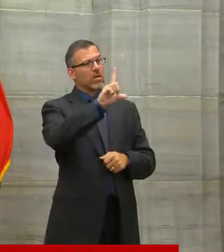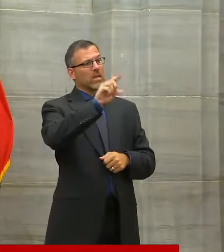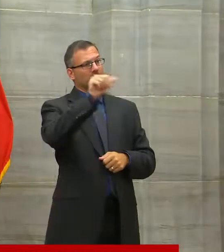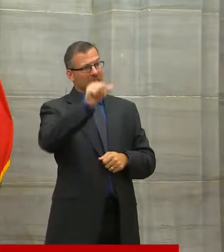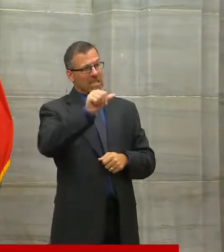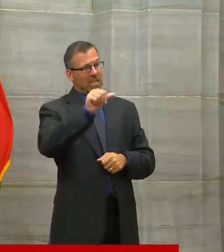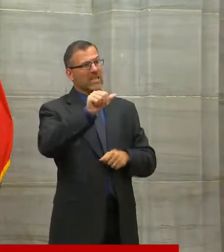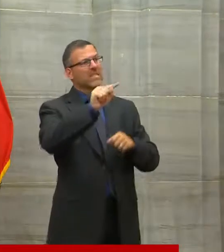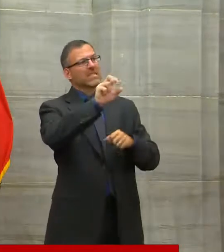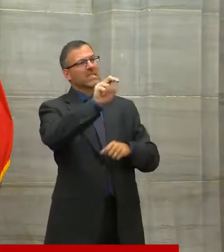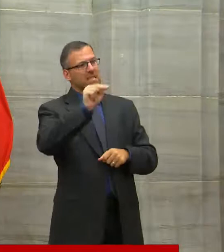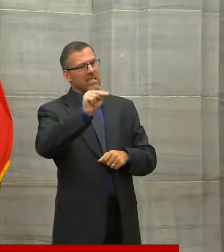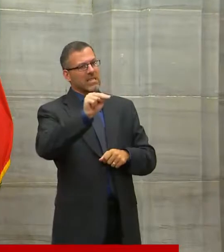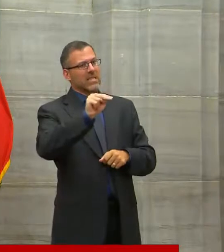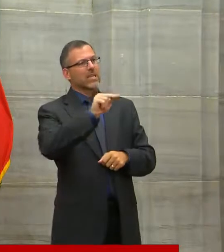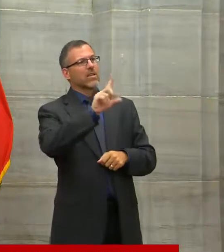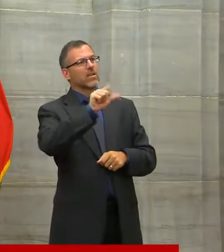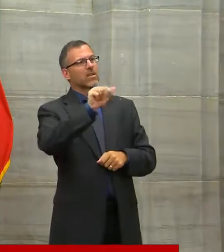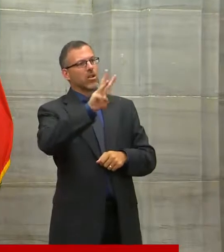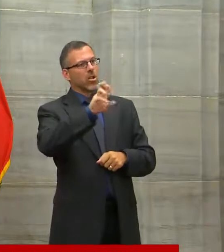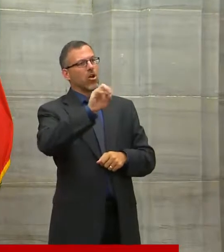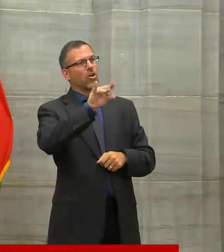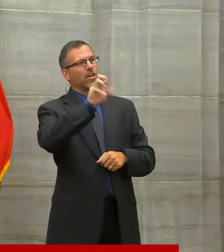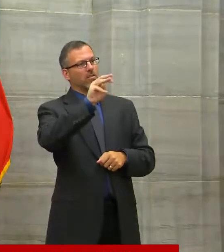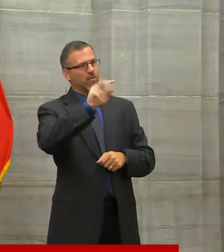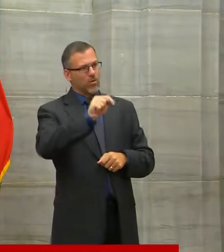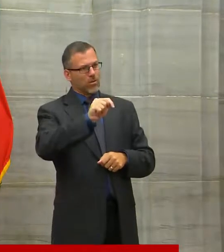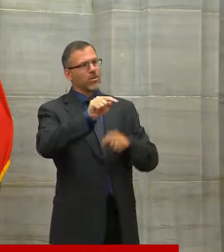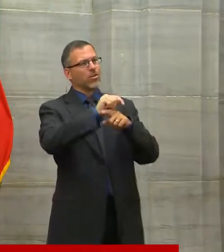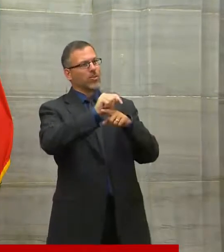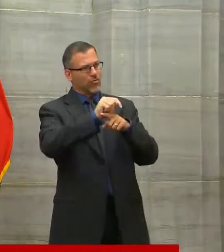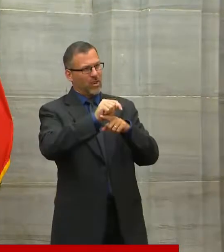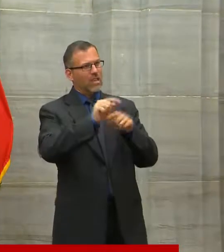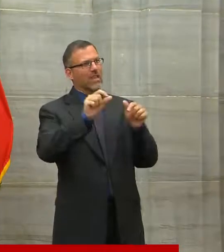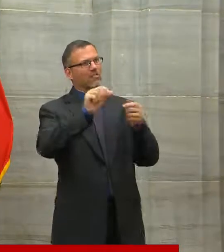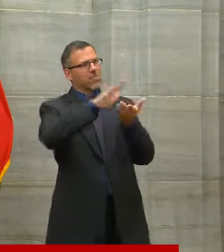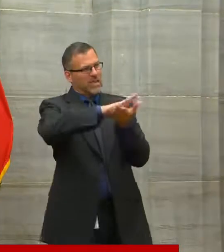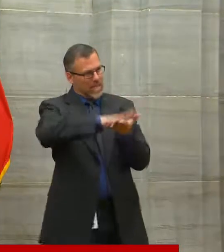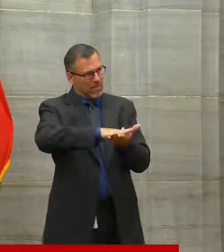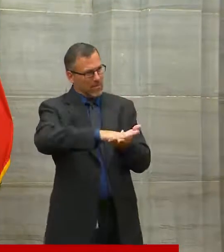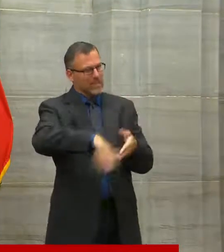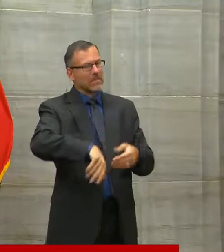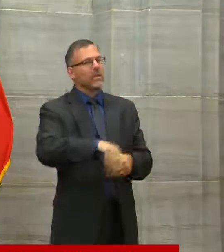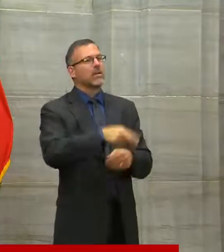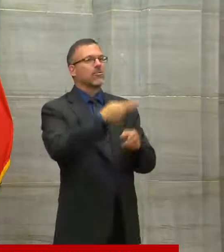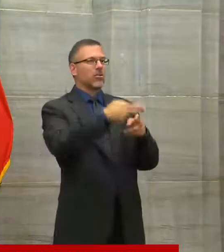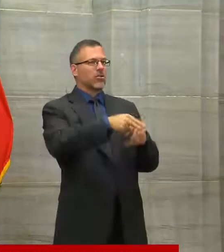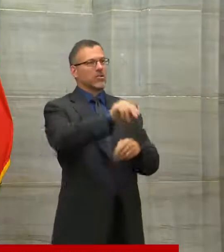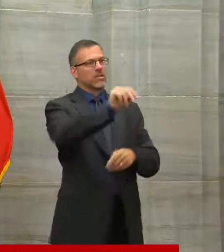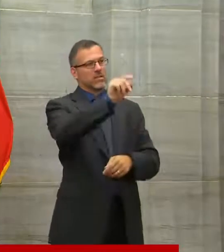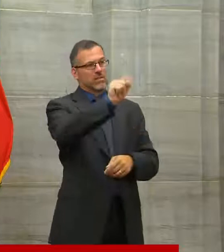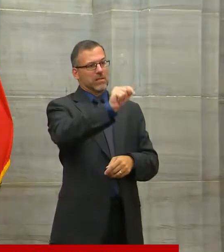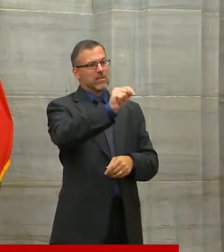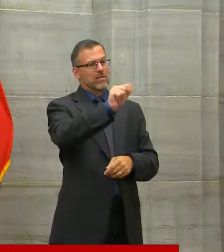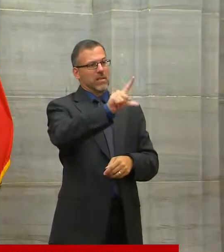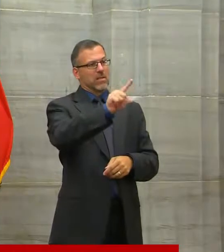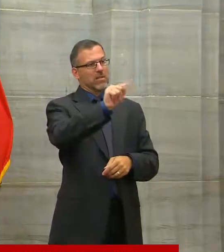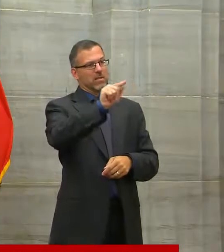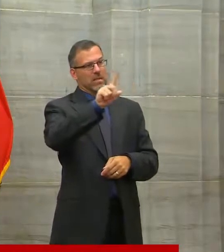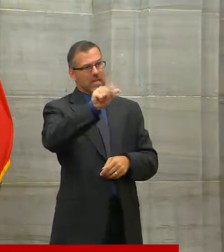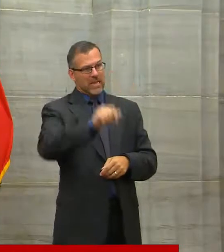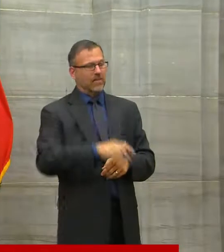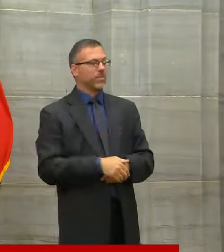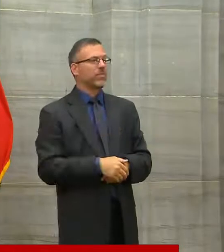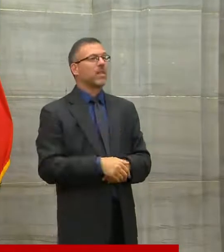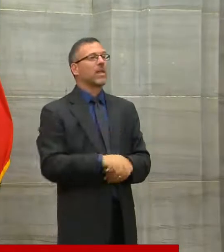Since 1966, more than 54,000 officers have trained through TLEADA. And policing has